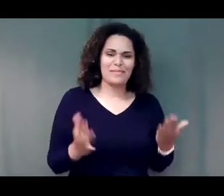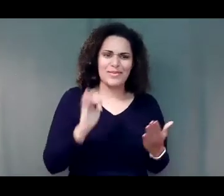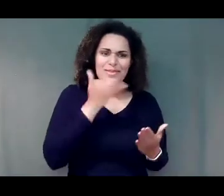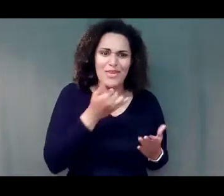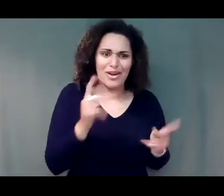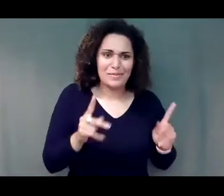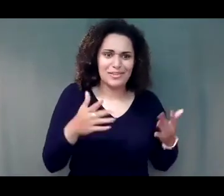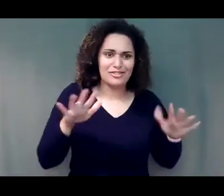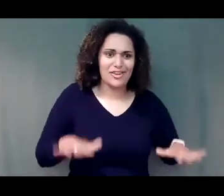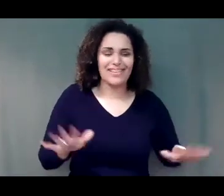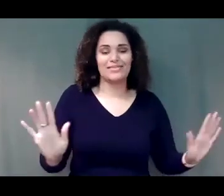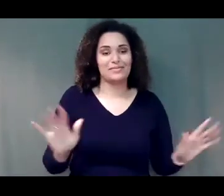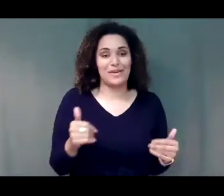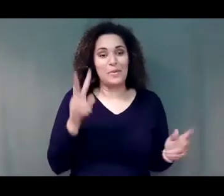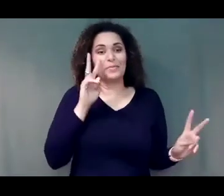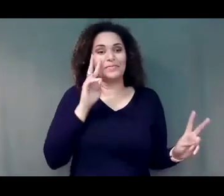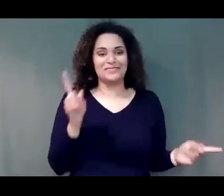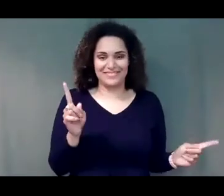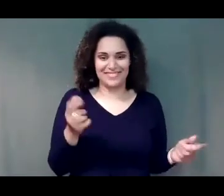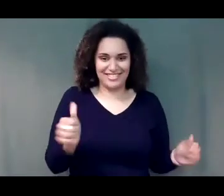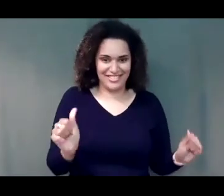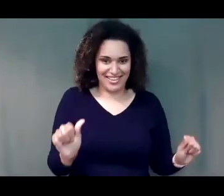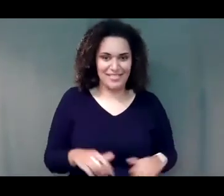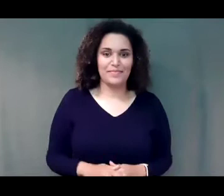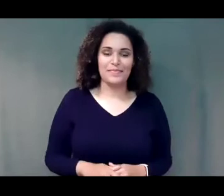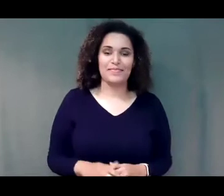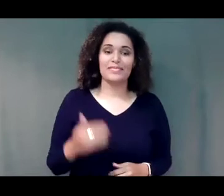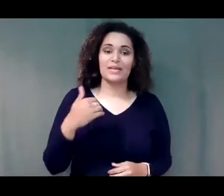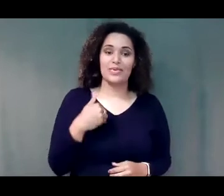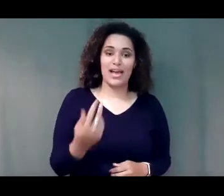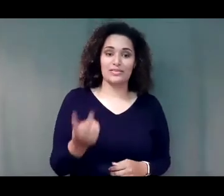that's okay. We'll try. So we have two